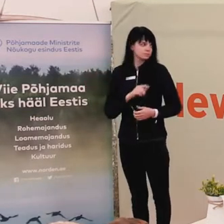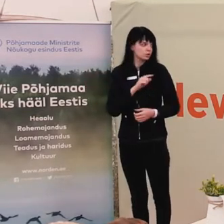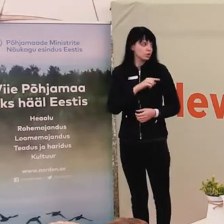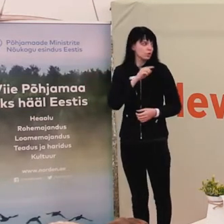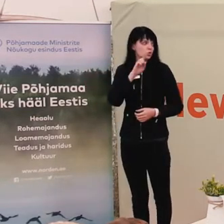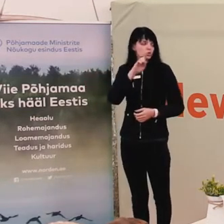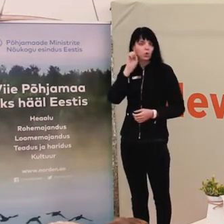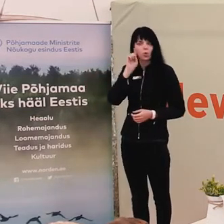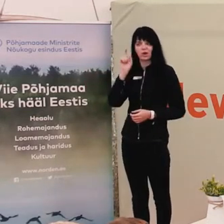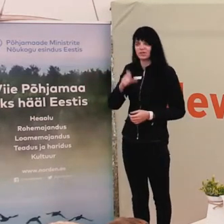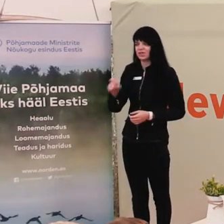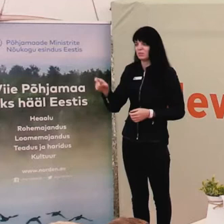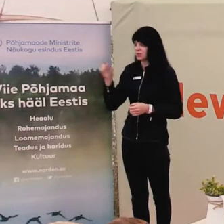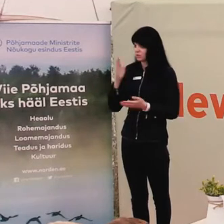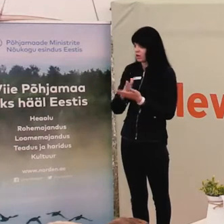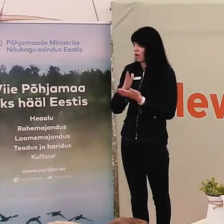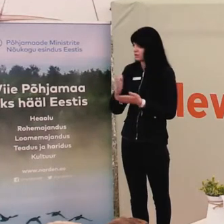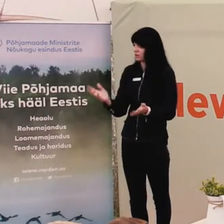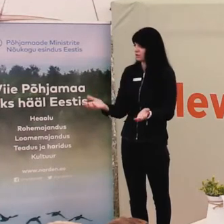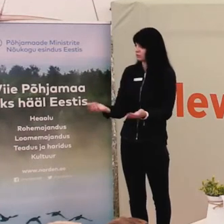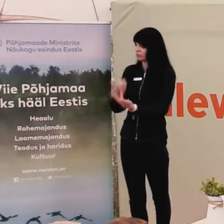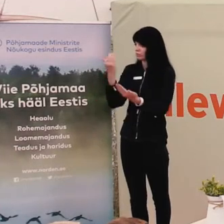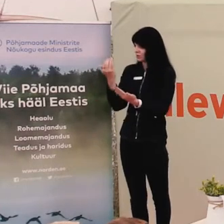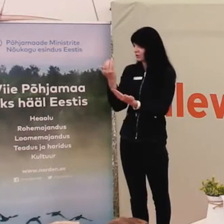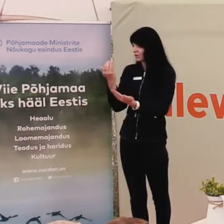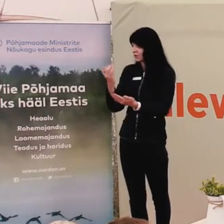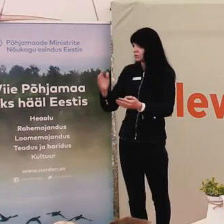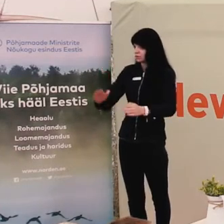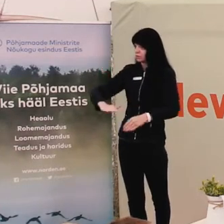always revolutionary, and then they grow up and they become like us.